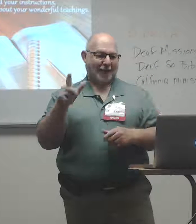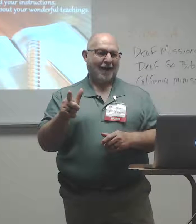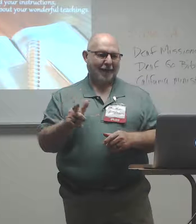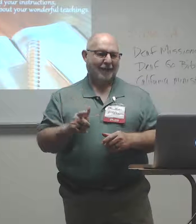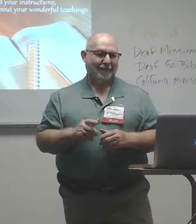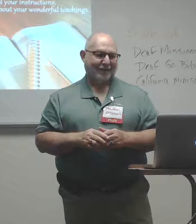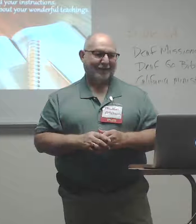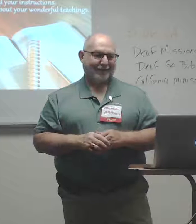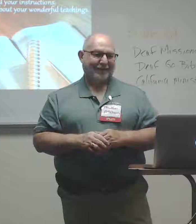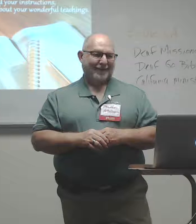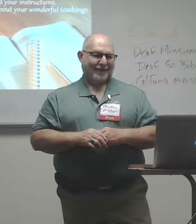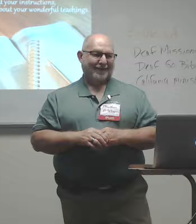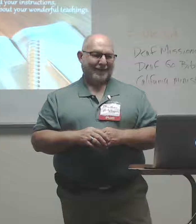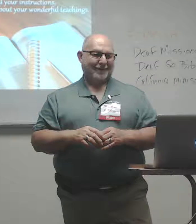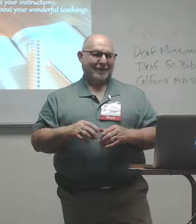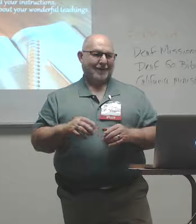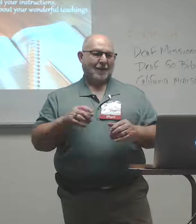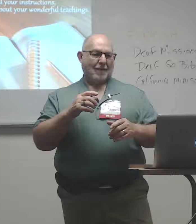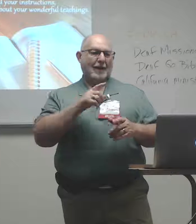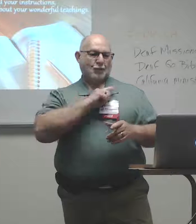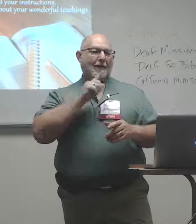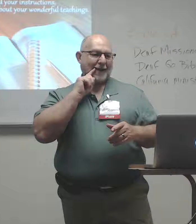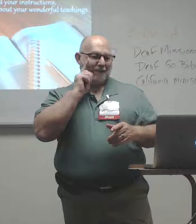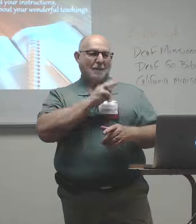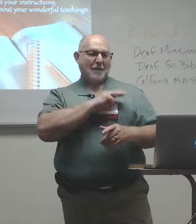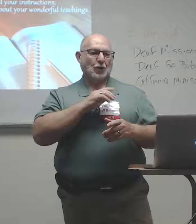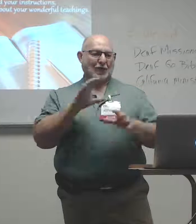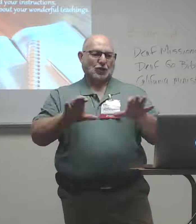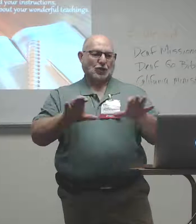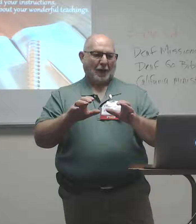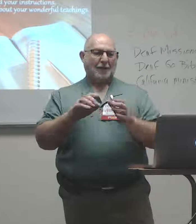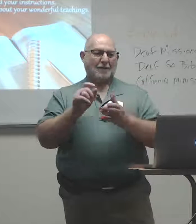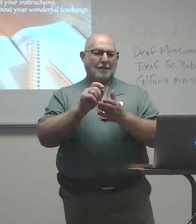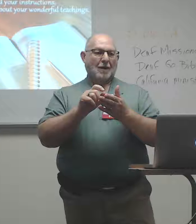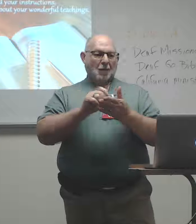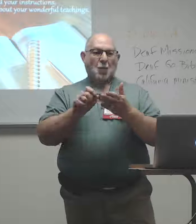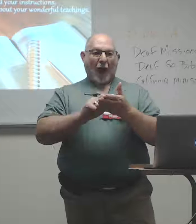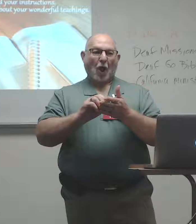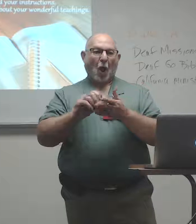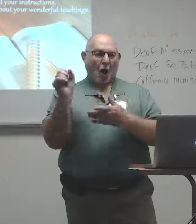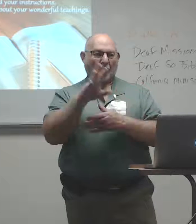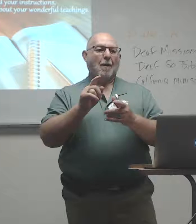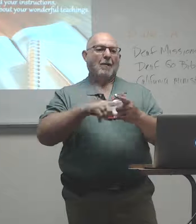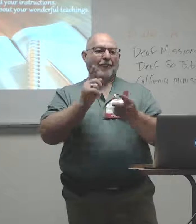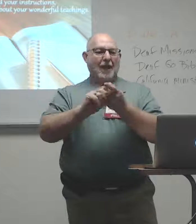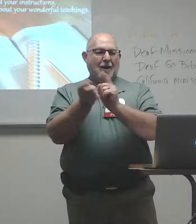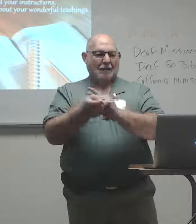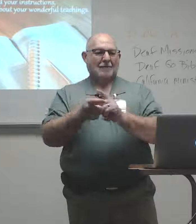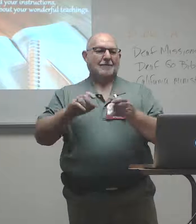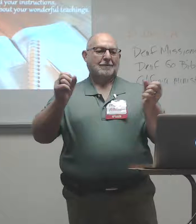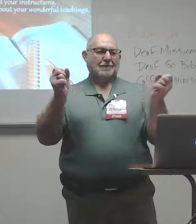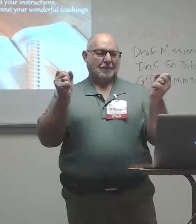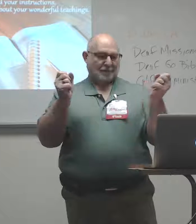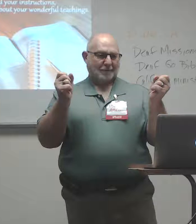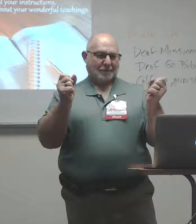And having them put into ASL. That's what deaf members in congregations are going to want. They're going to have in their